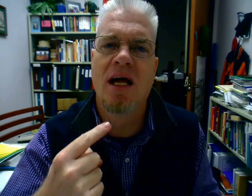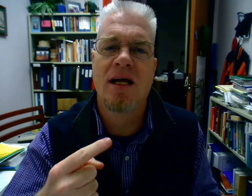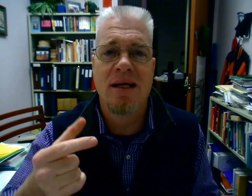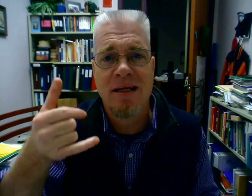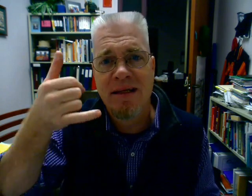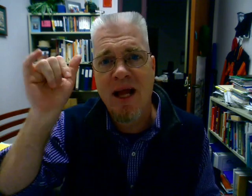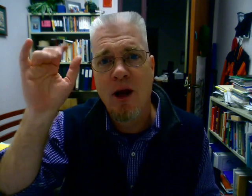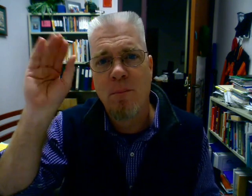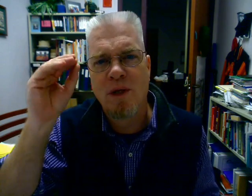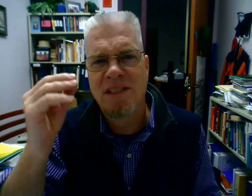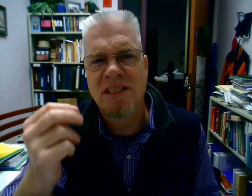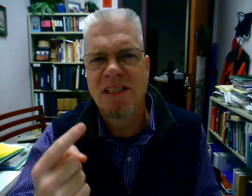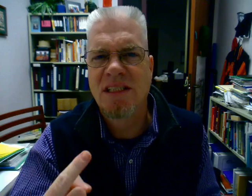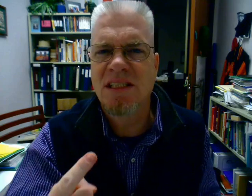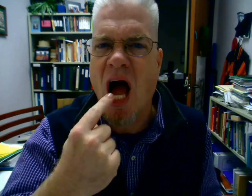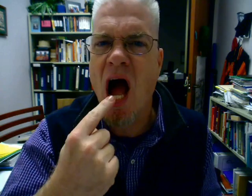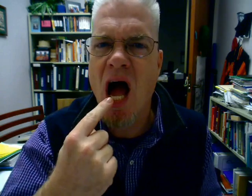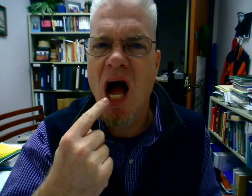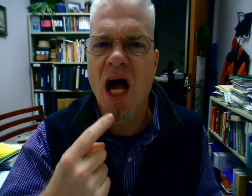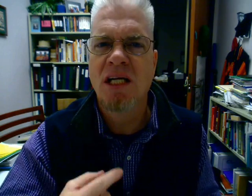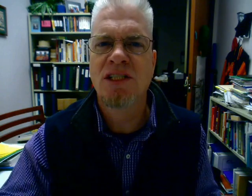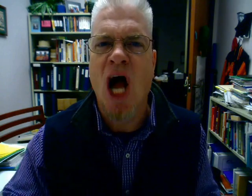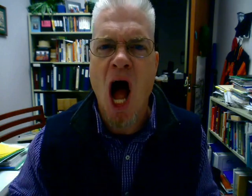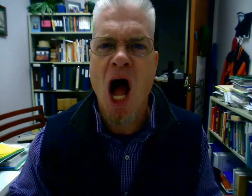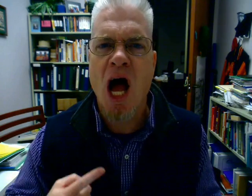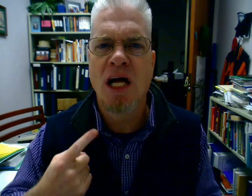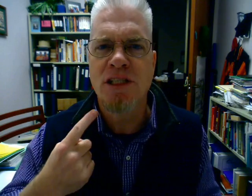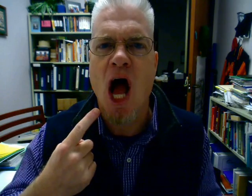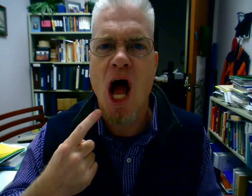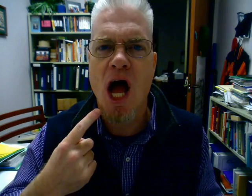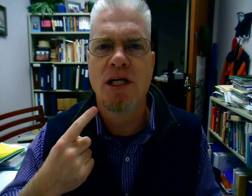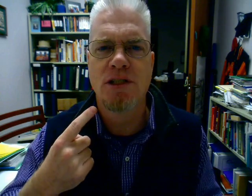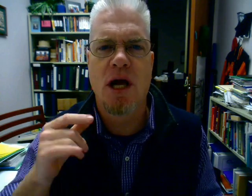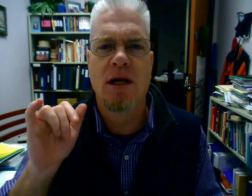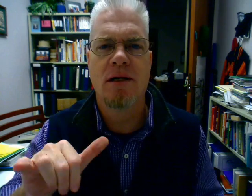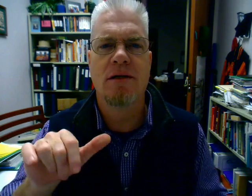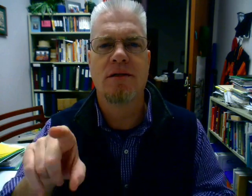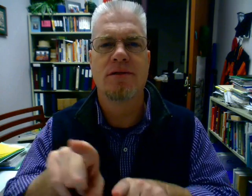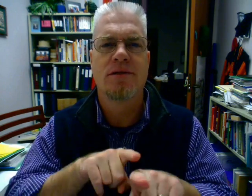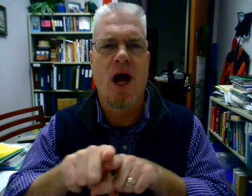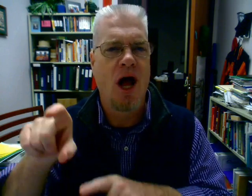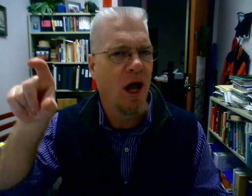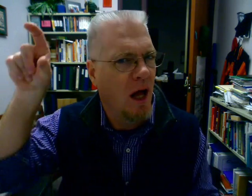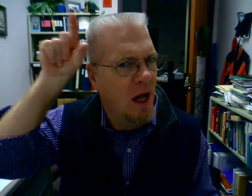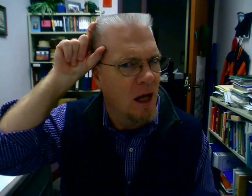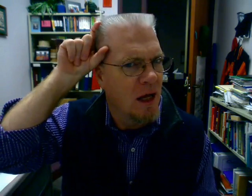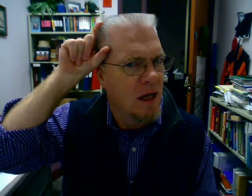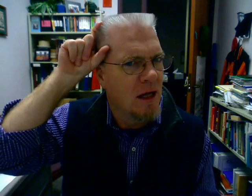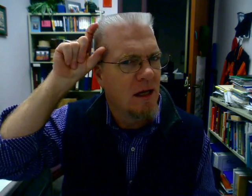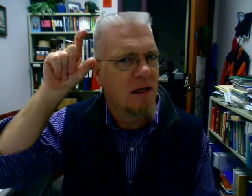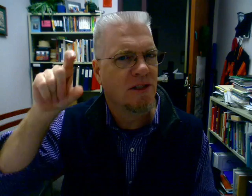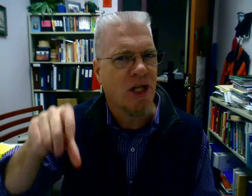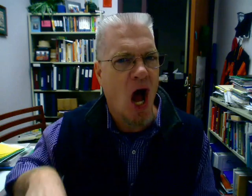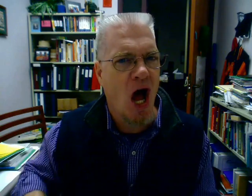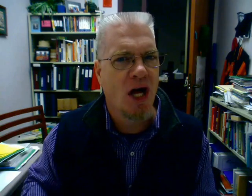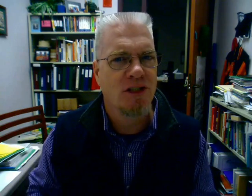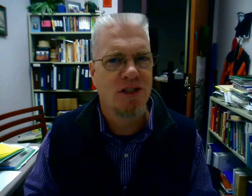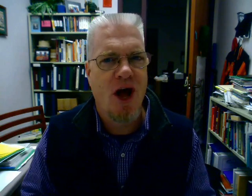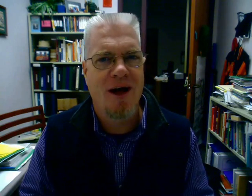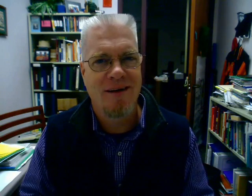open windows, and then we'll begin to see the turnover there. Well, speaking of open windows, when you watch that play, should Sanchez have just tucked the ball and run through the open